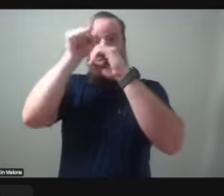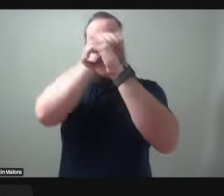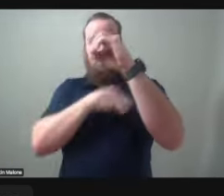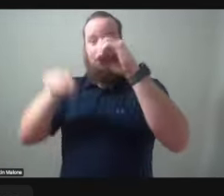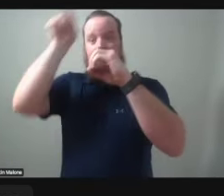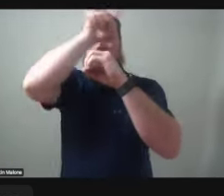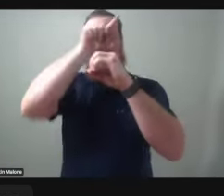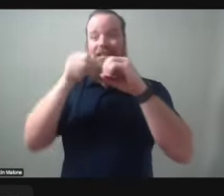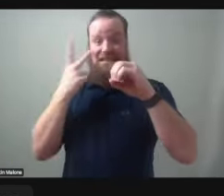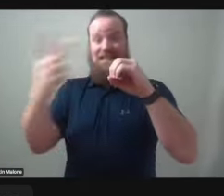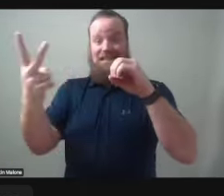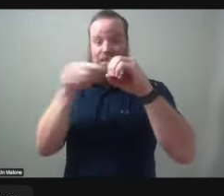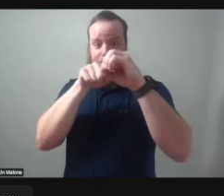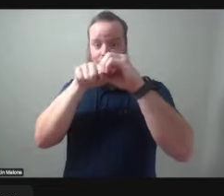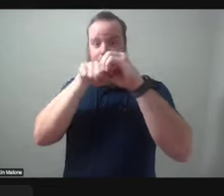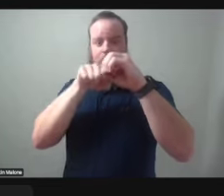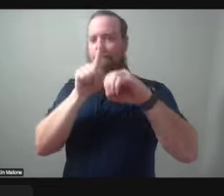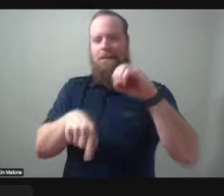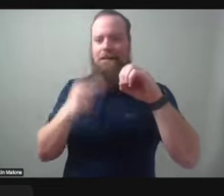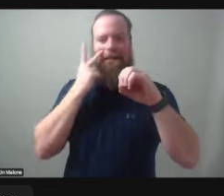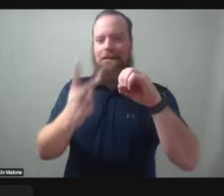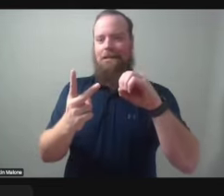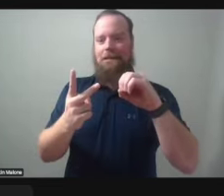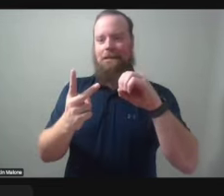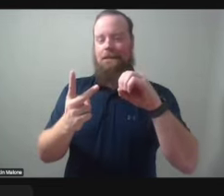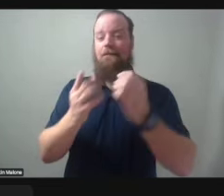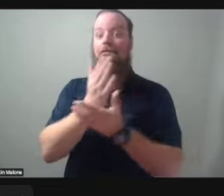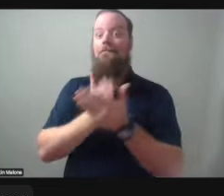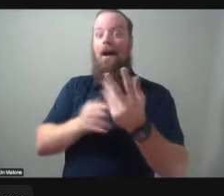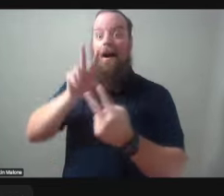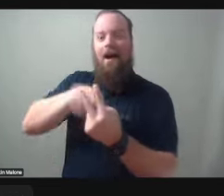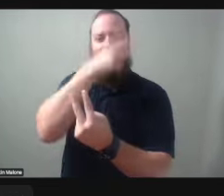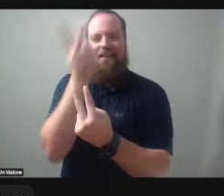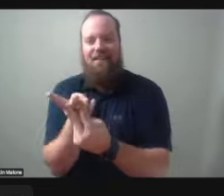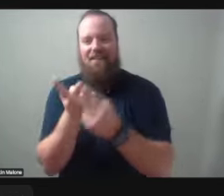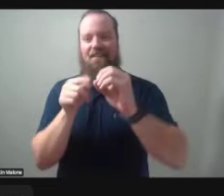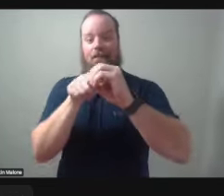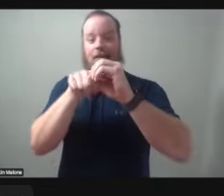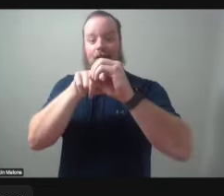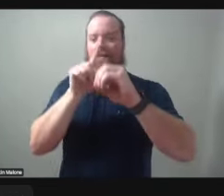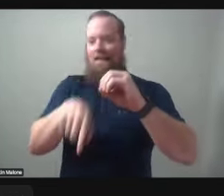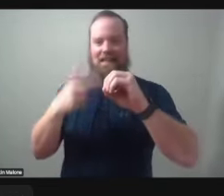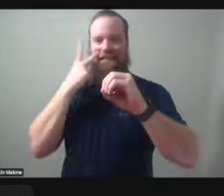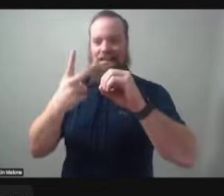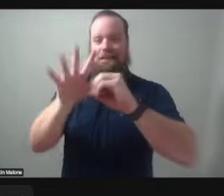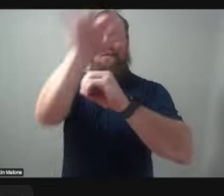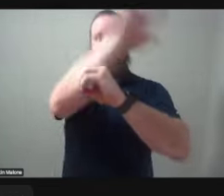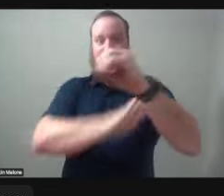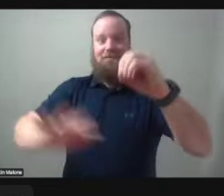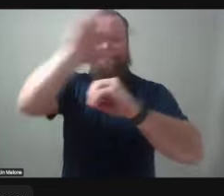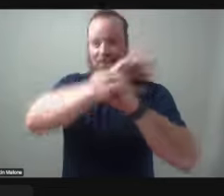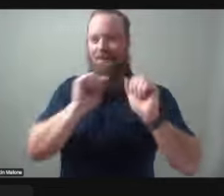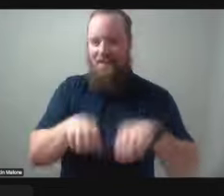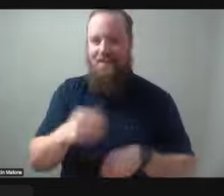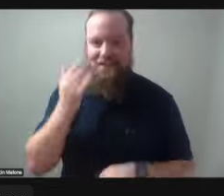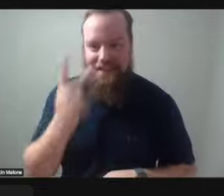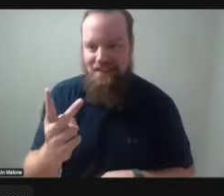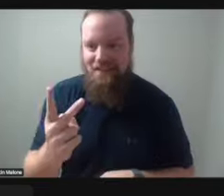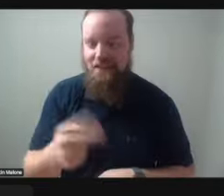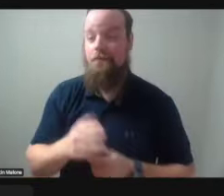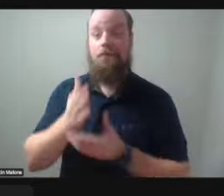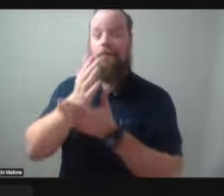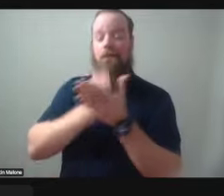peripherally, maybe having tunnel vision where or a reverse where you cannot see directly in front of you